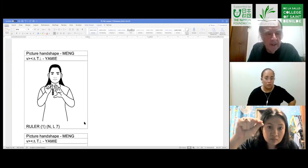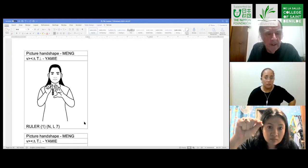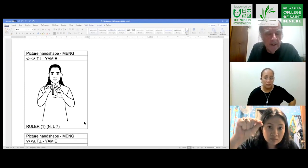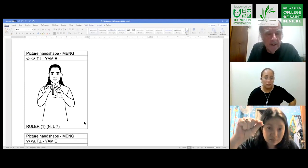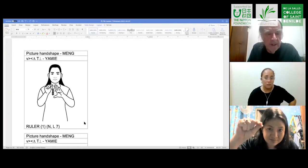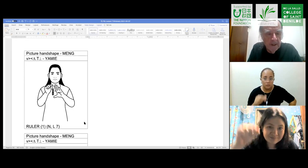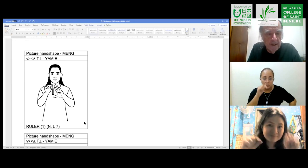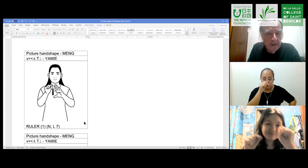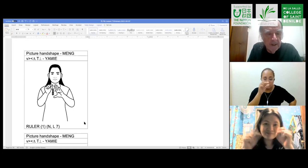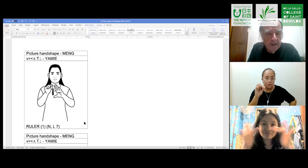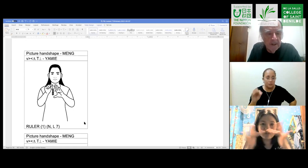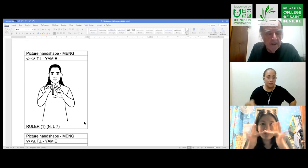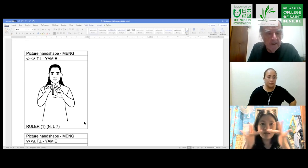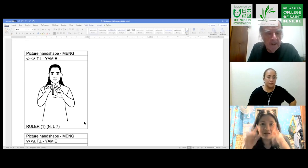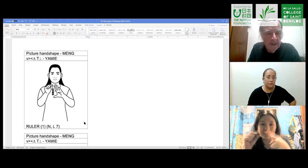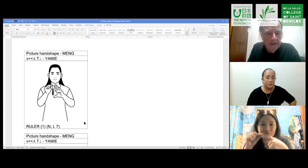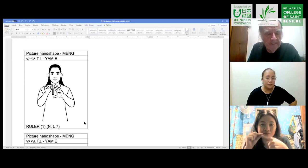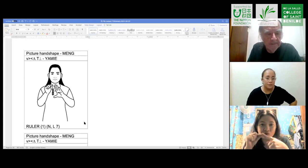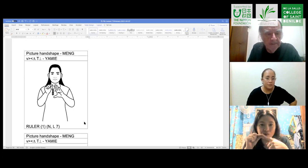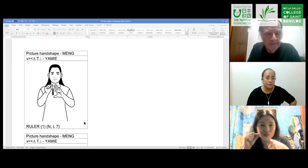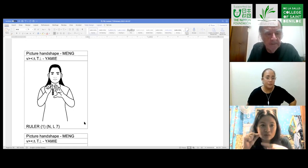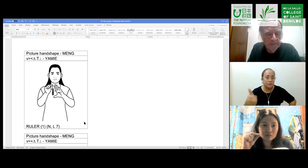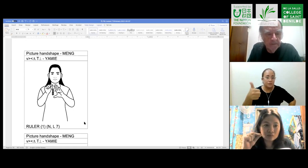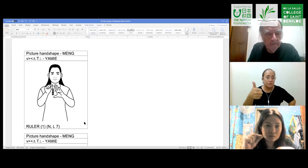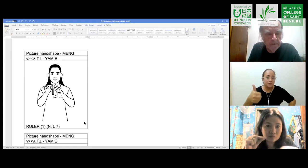So ruler. okay, It does